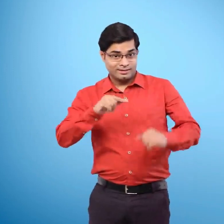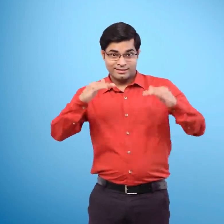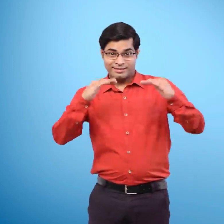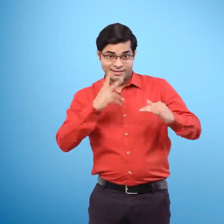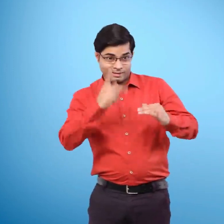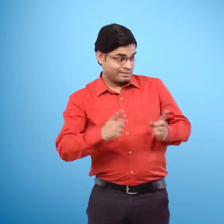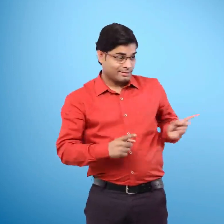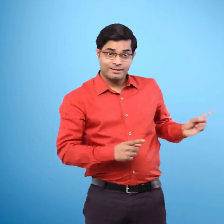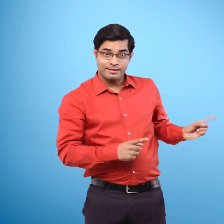Row 16.